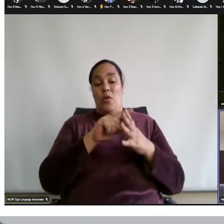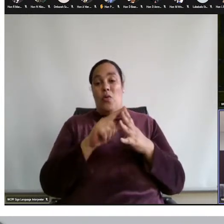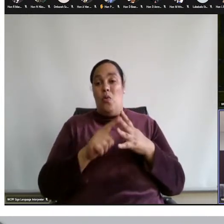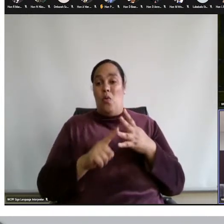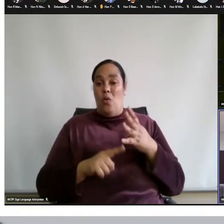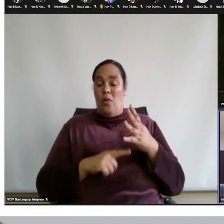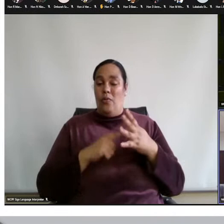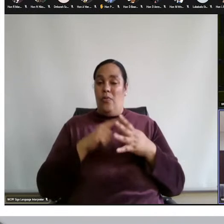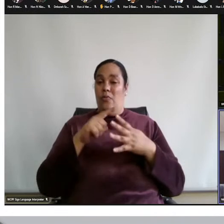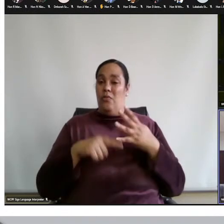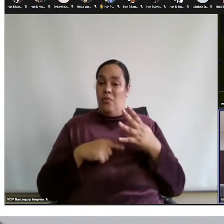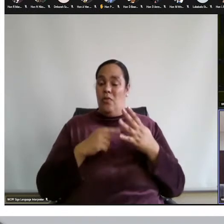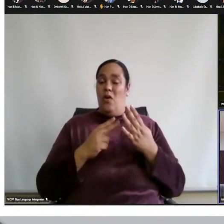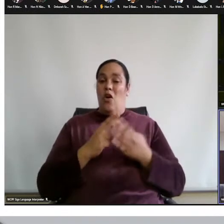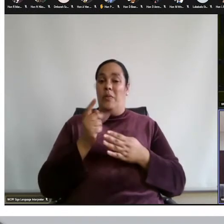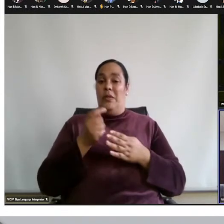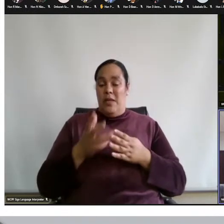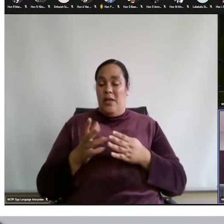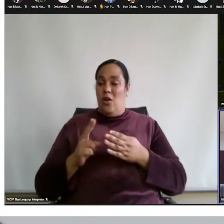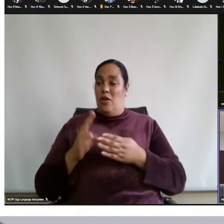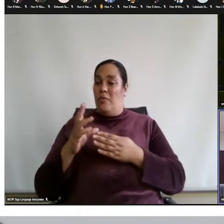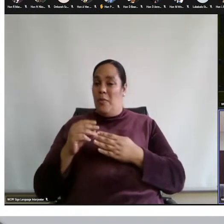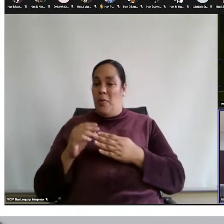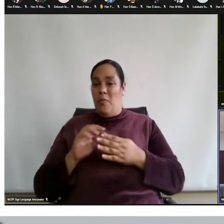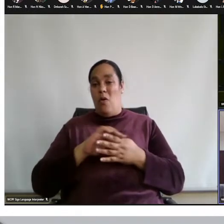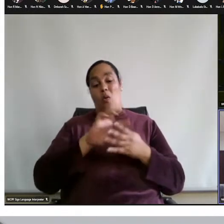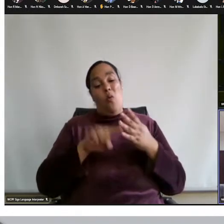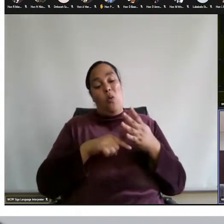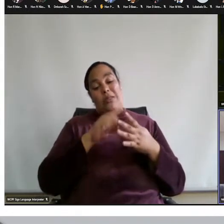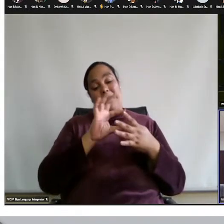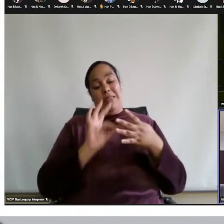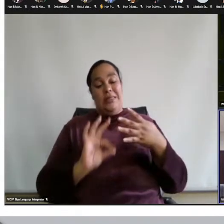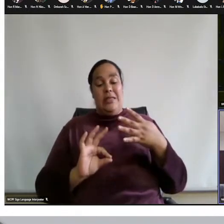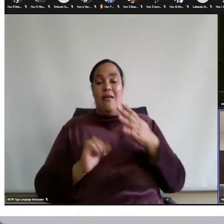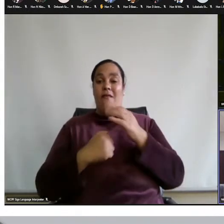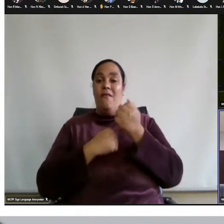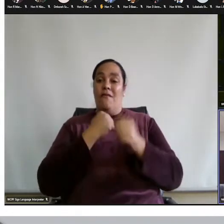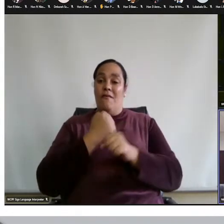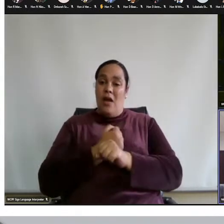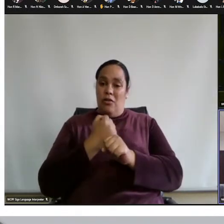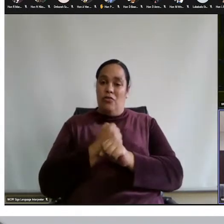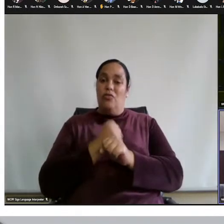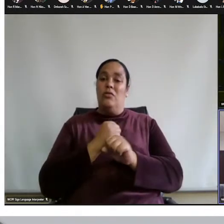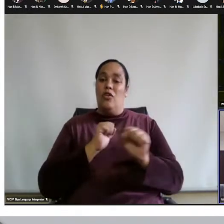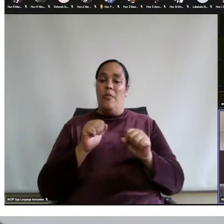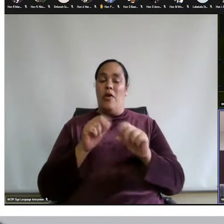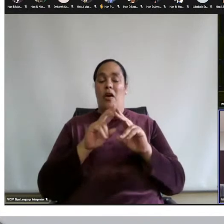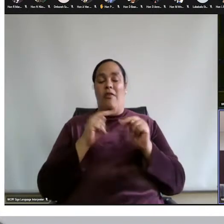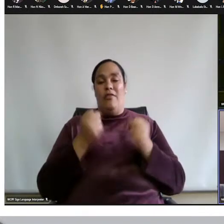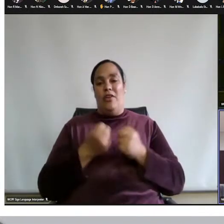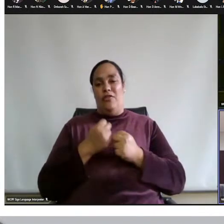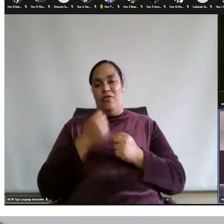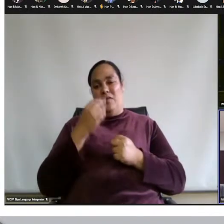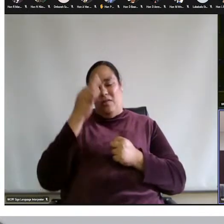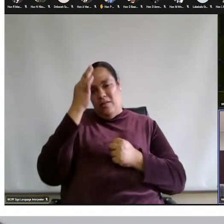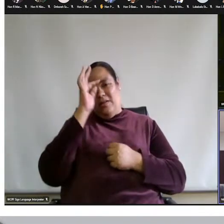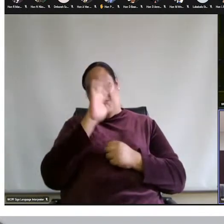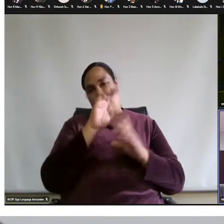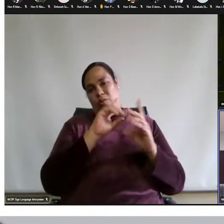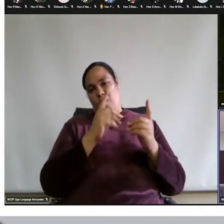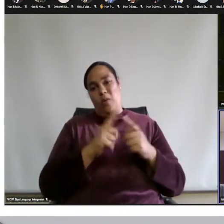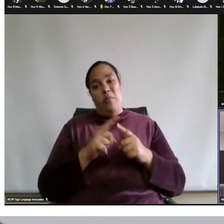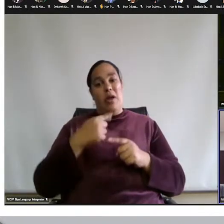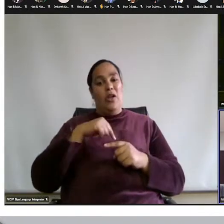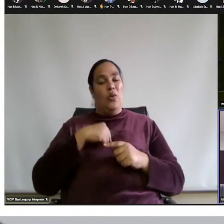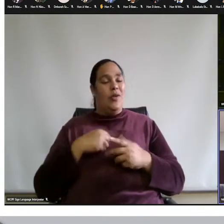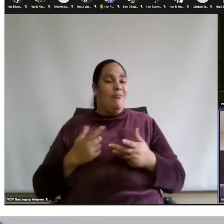Honourable Speaker and Honourable Members, all of these functions are competence of the National Government Department. But we are now